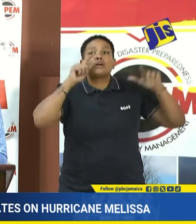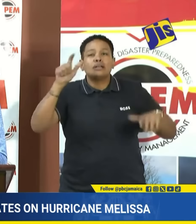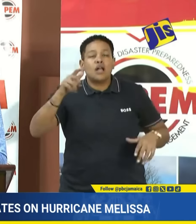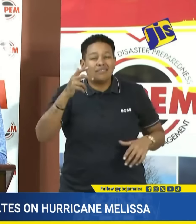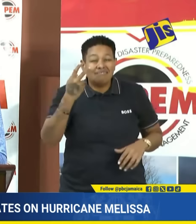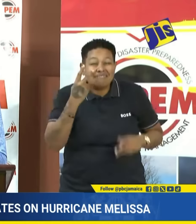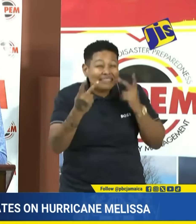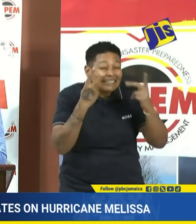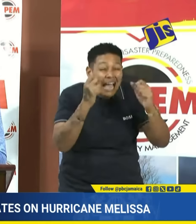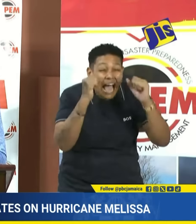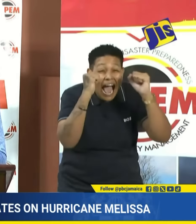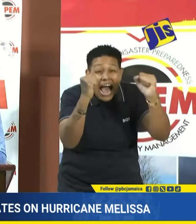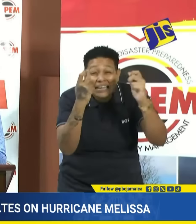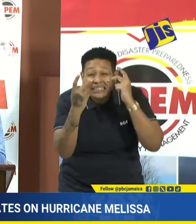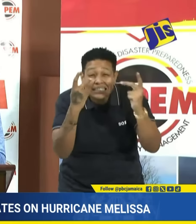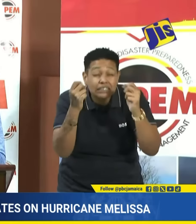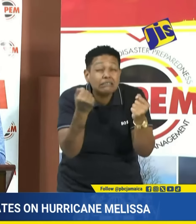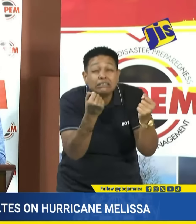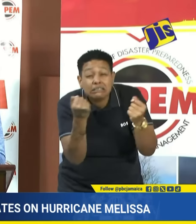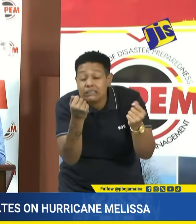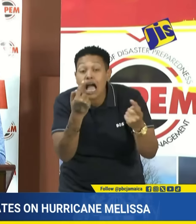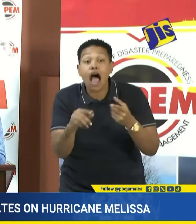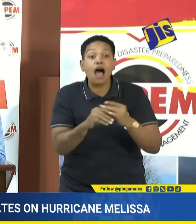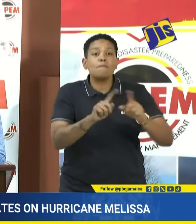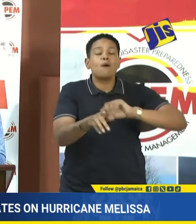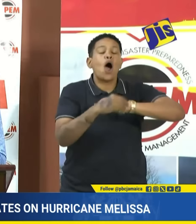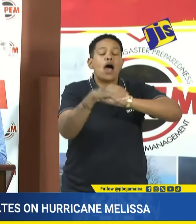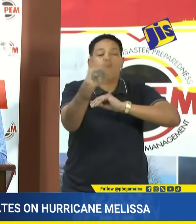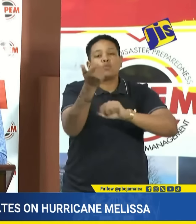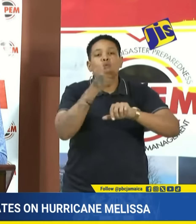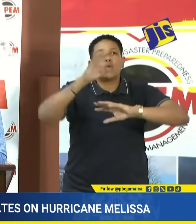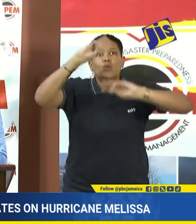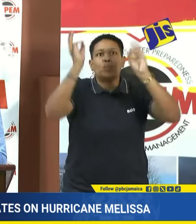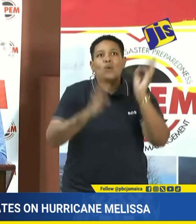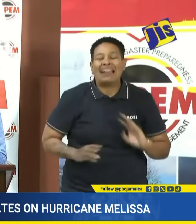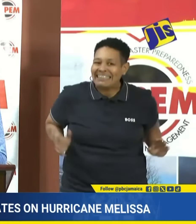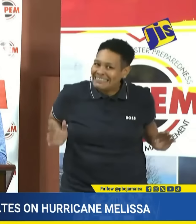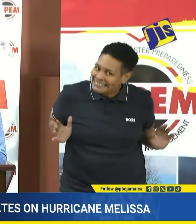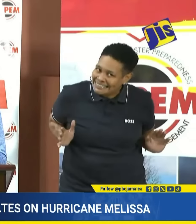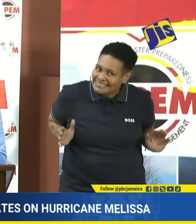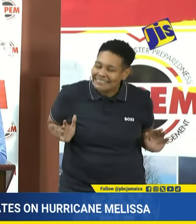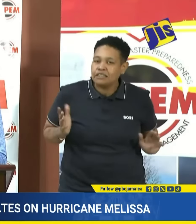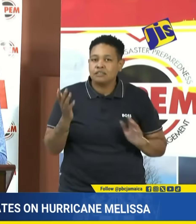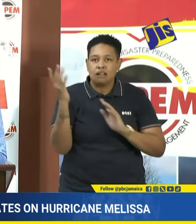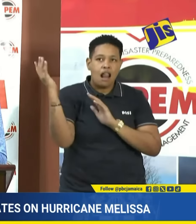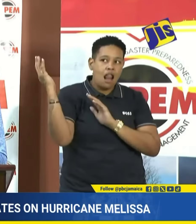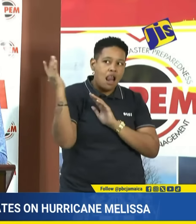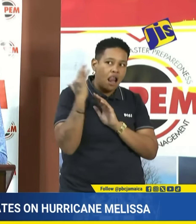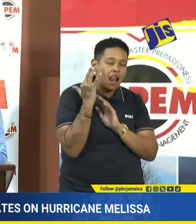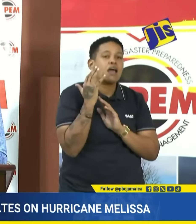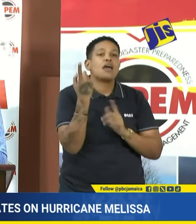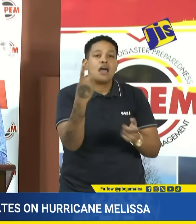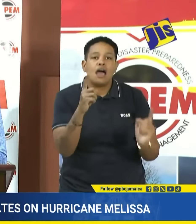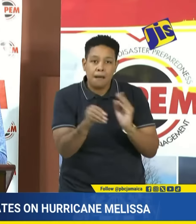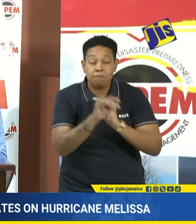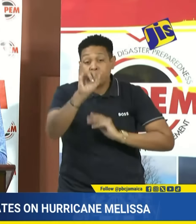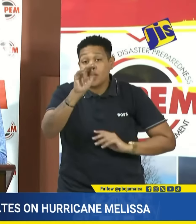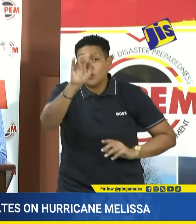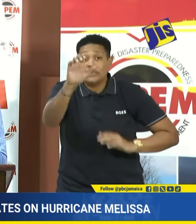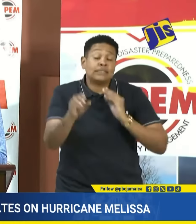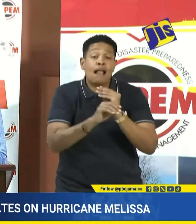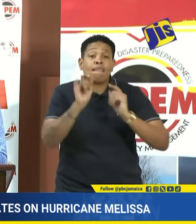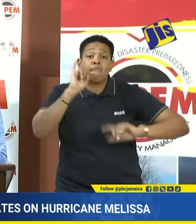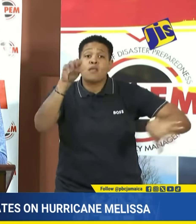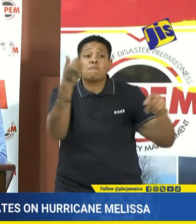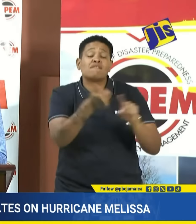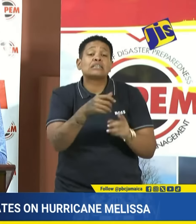low visibility, and of course, the weather coming closer. JUTC is